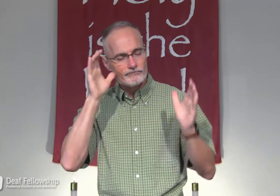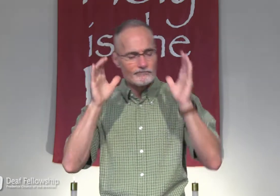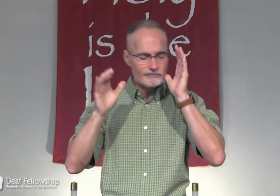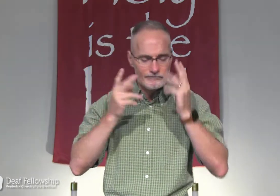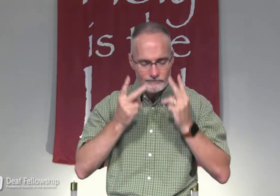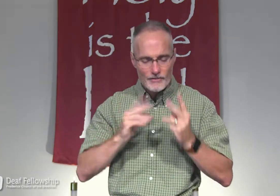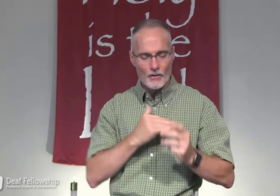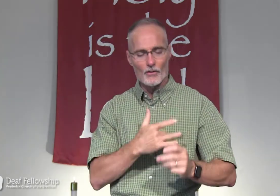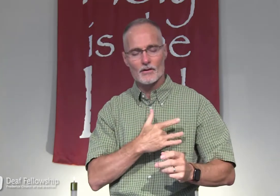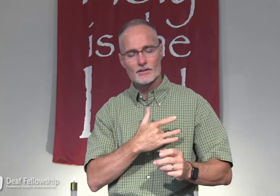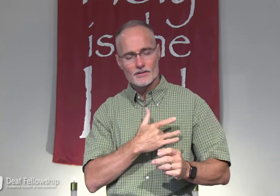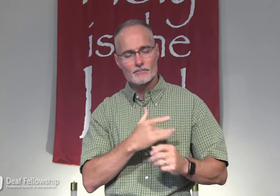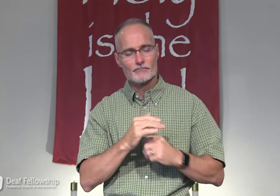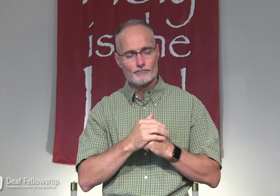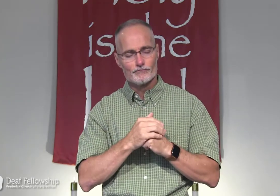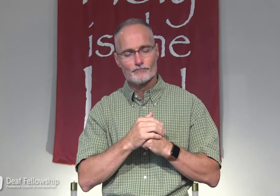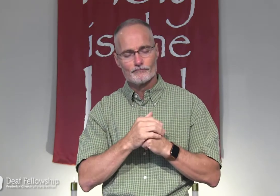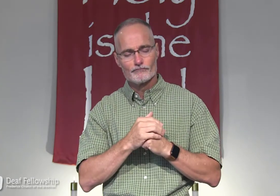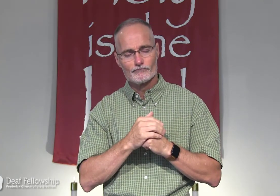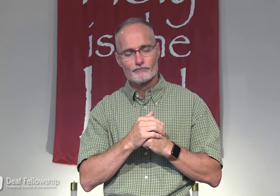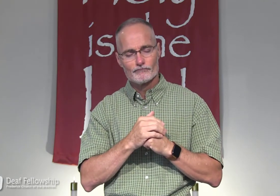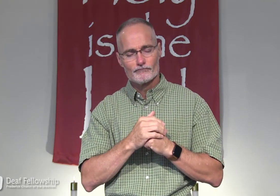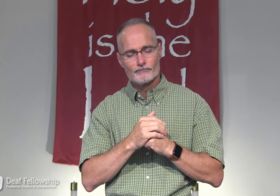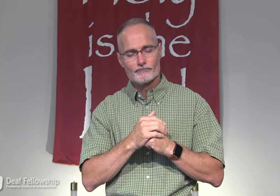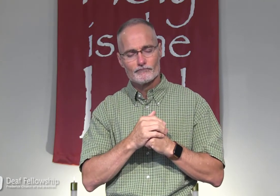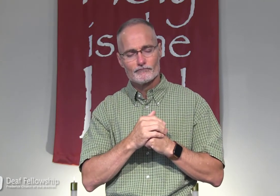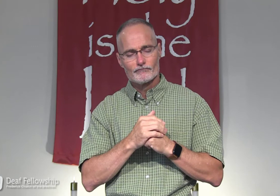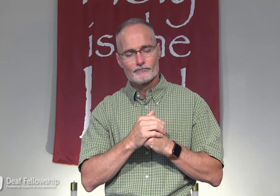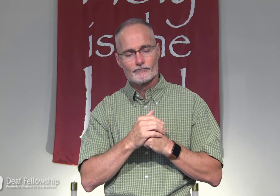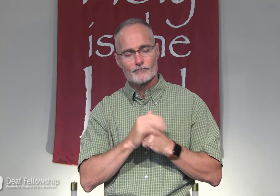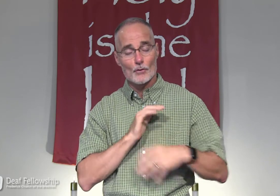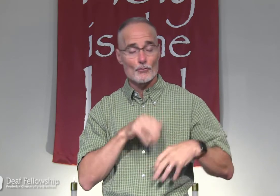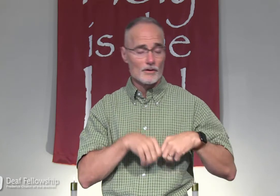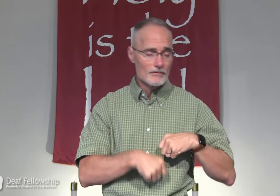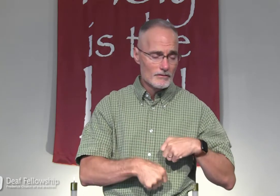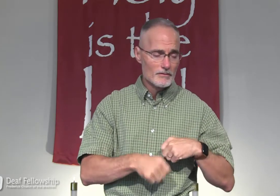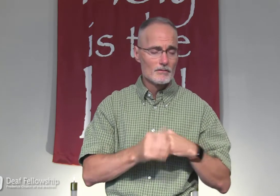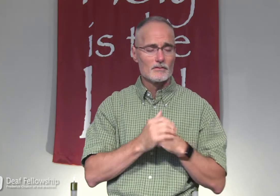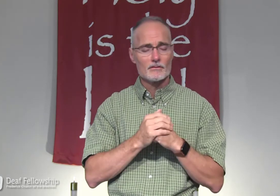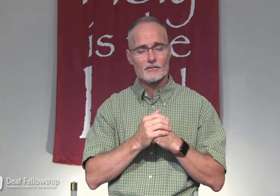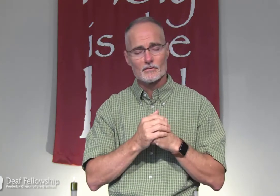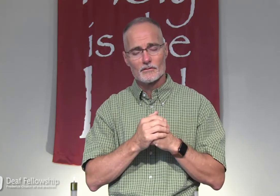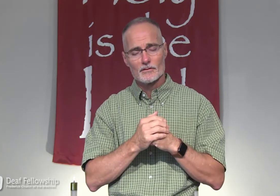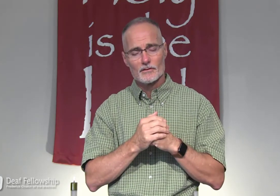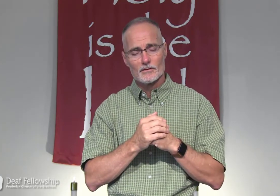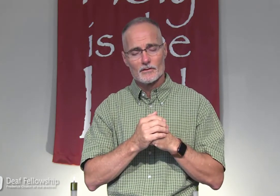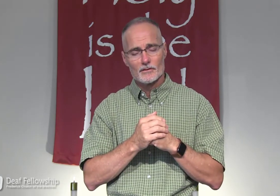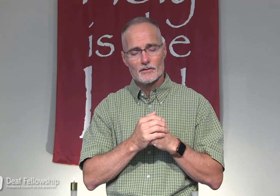And Lord, we ask now that you listen to our hearts. You hear our